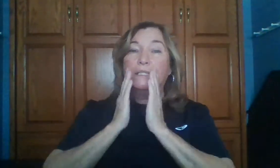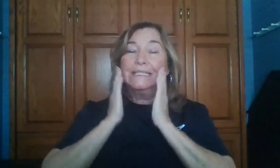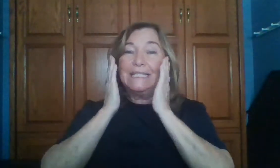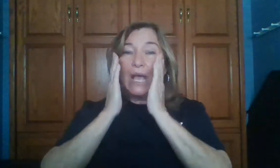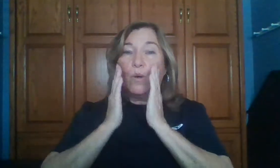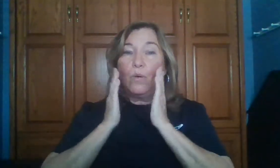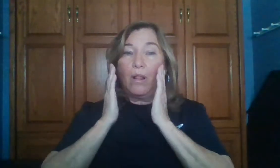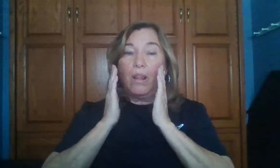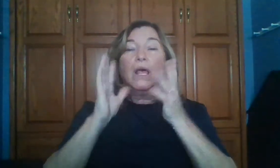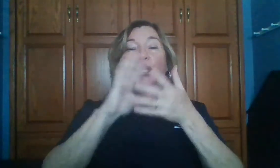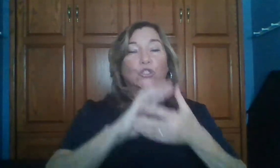Story.